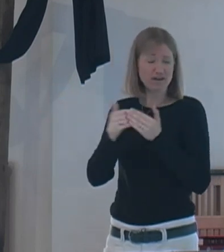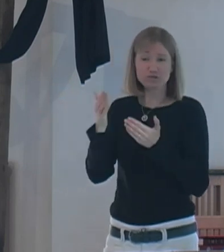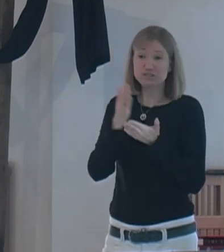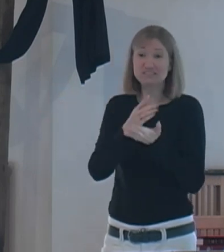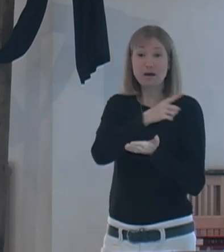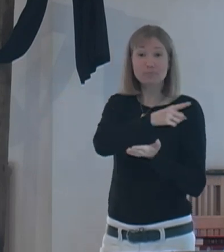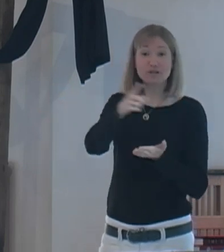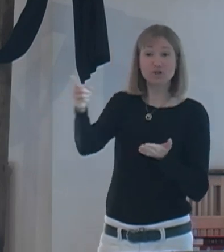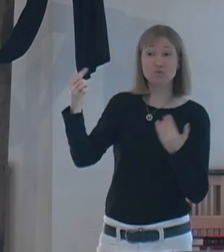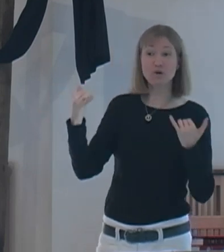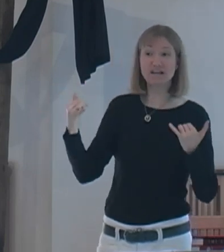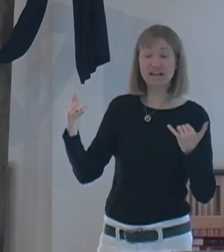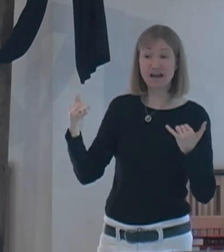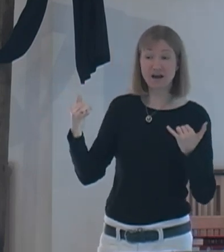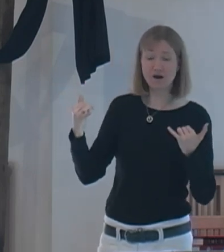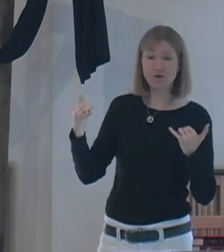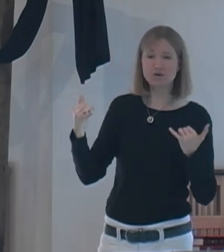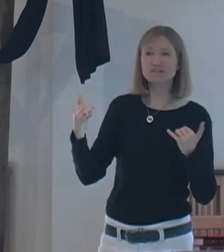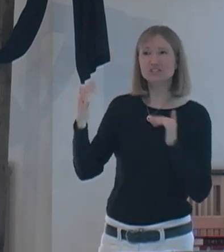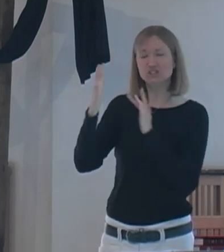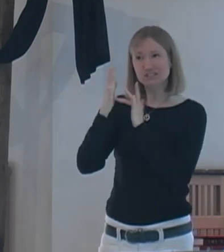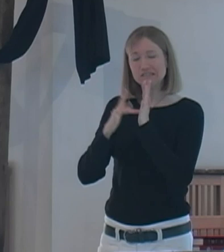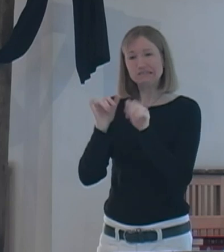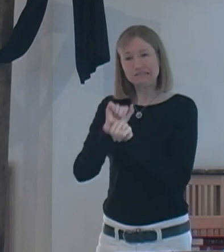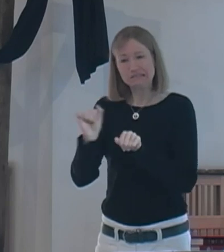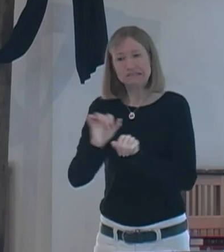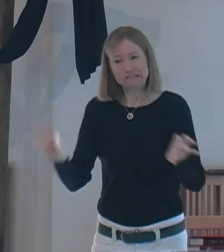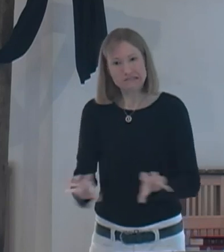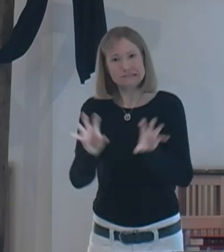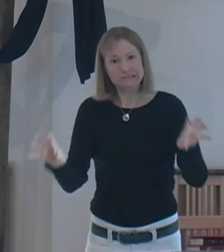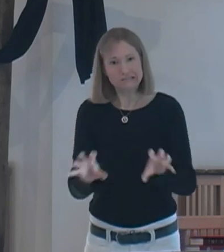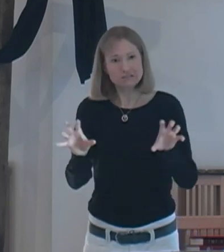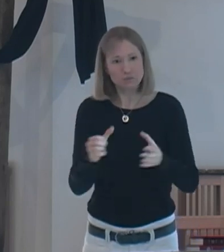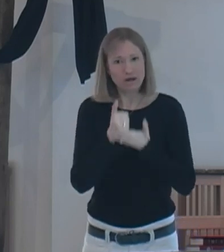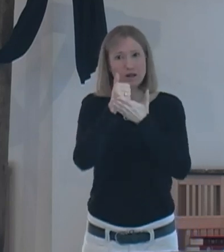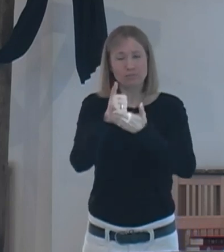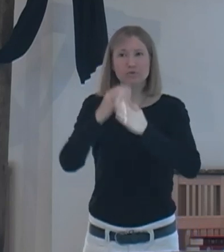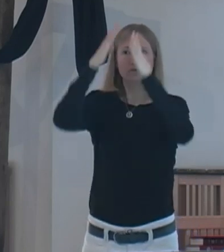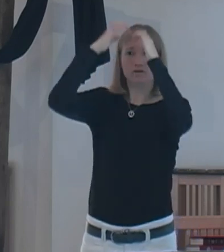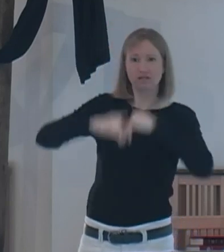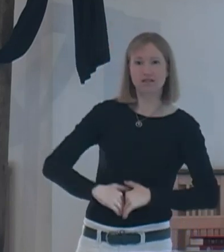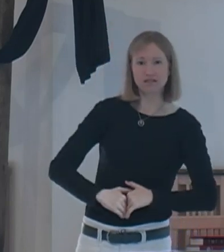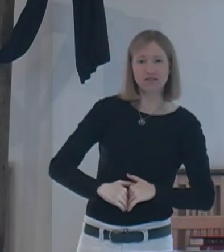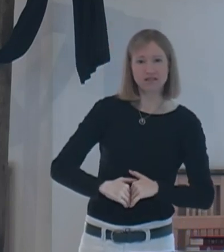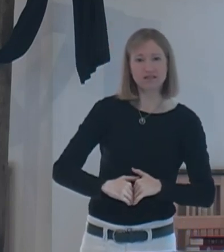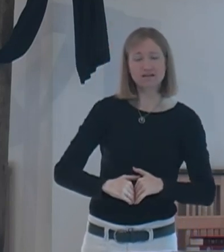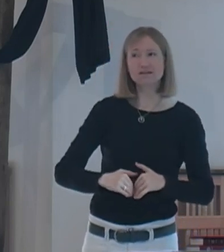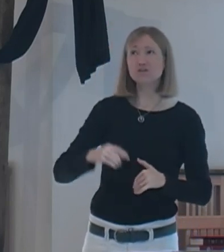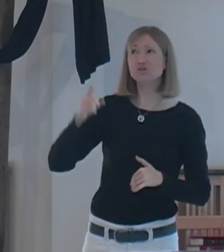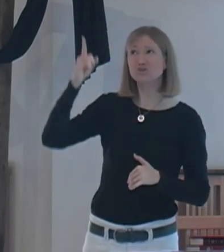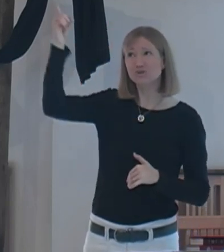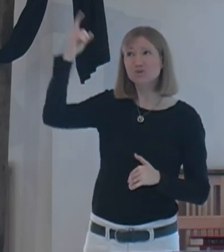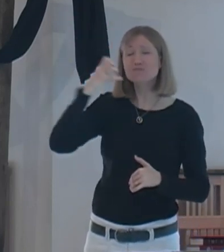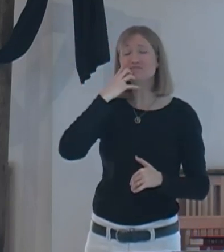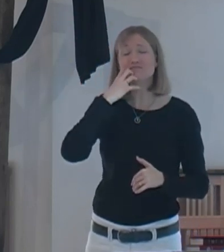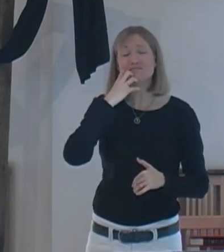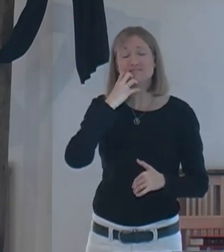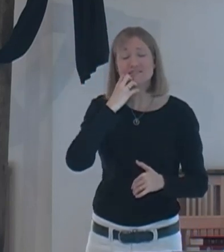else put up those barriers or the barriers that you have put up. You are too important to him. He feels